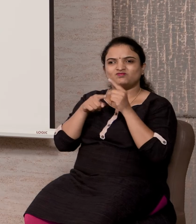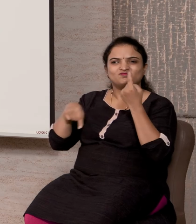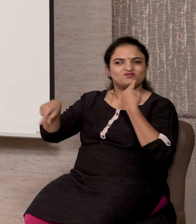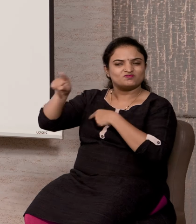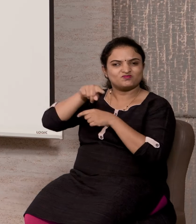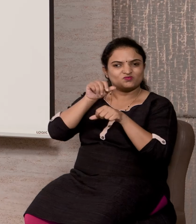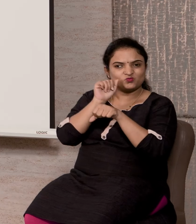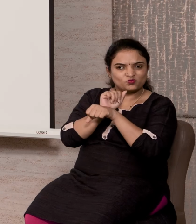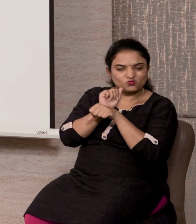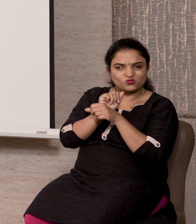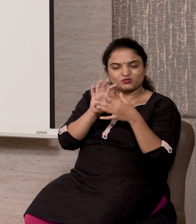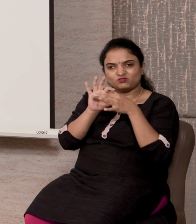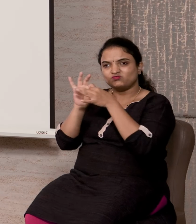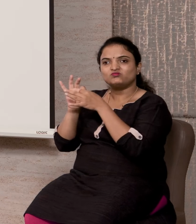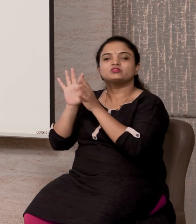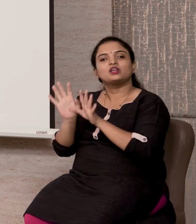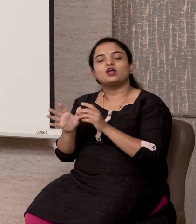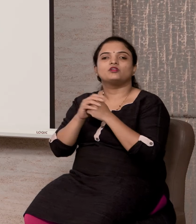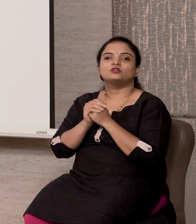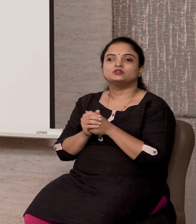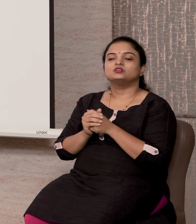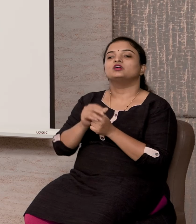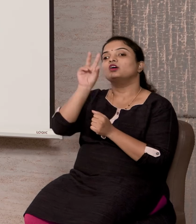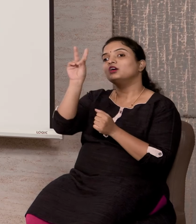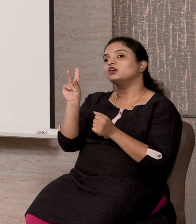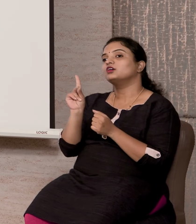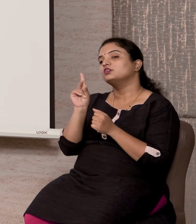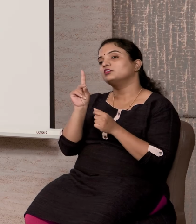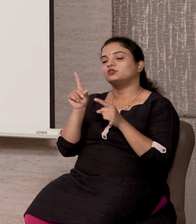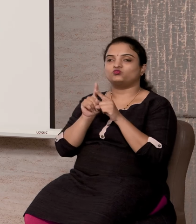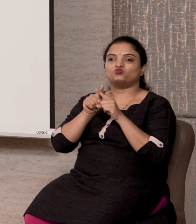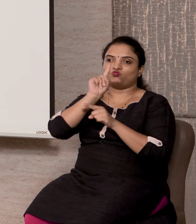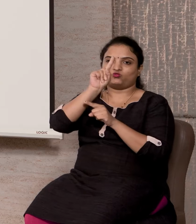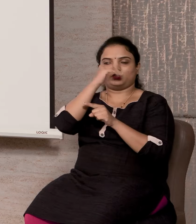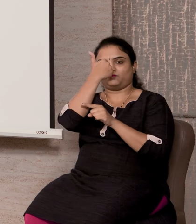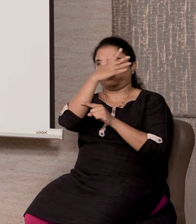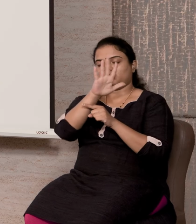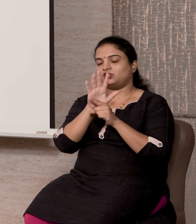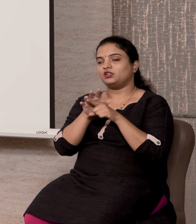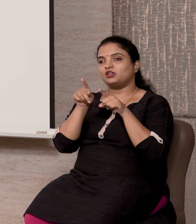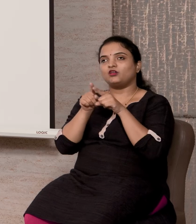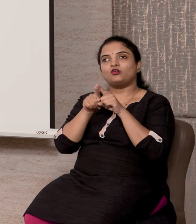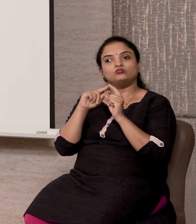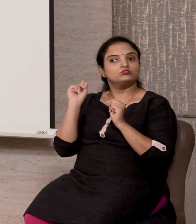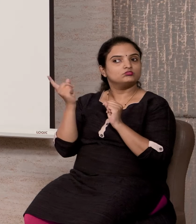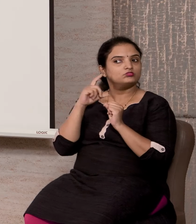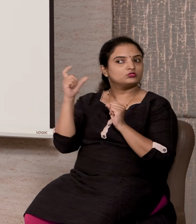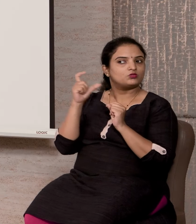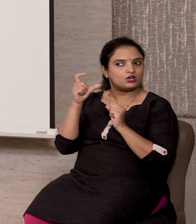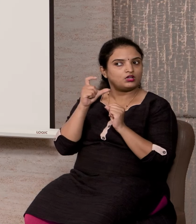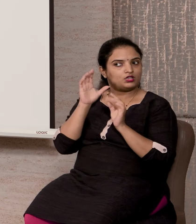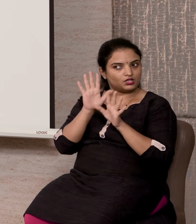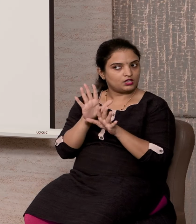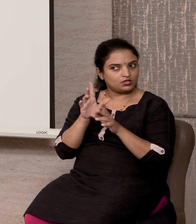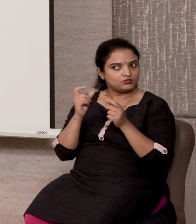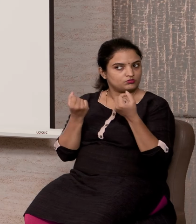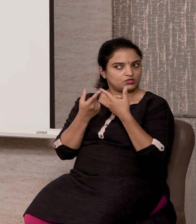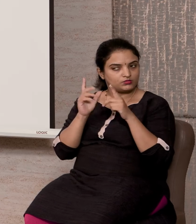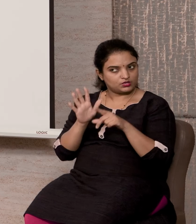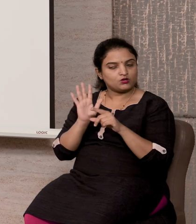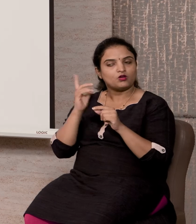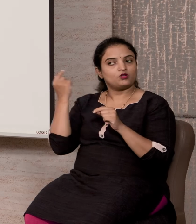second work that we also started doing was, okay, one course we have done it, but not every college, not every university might be doing mobile